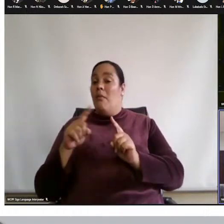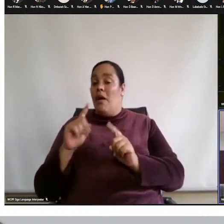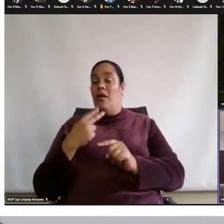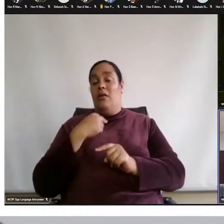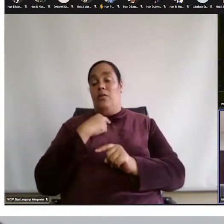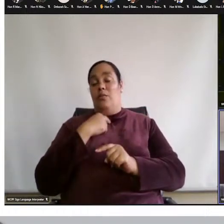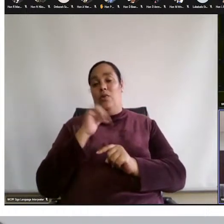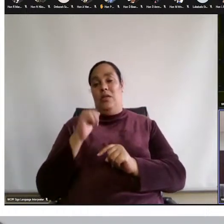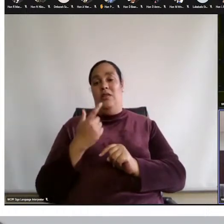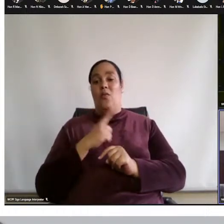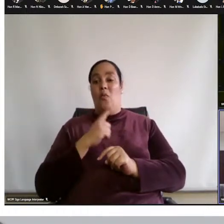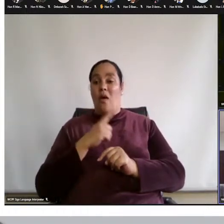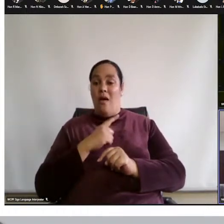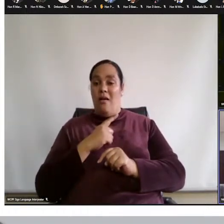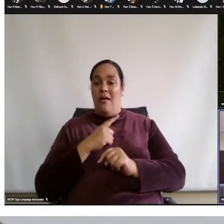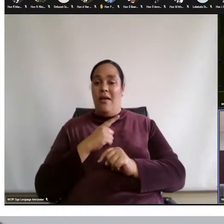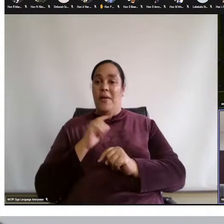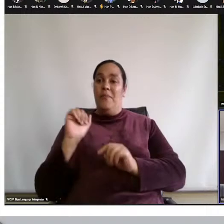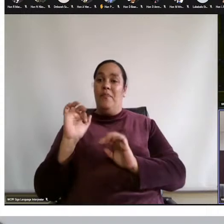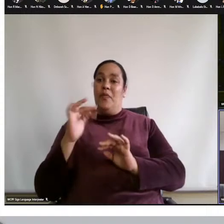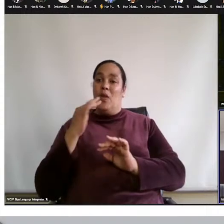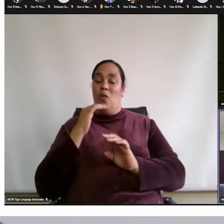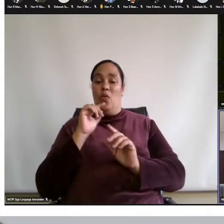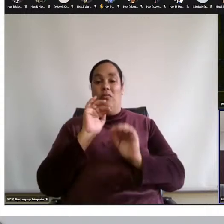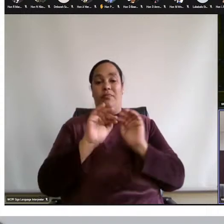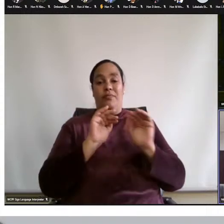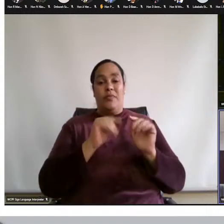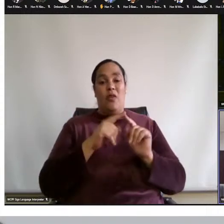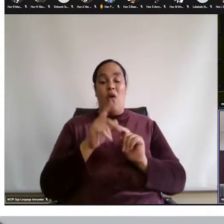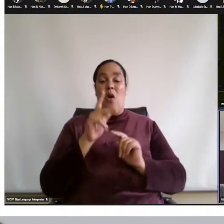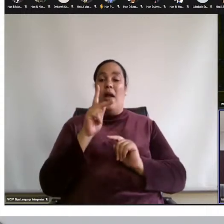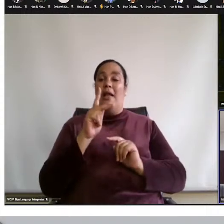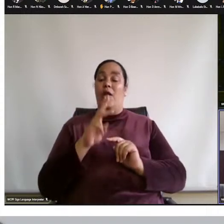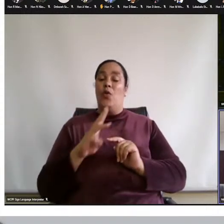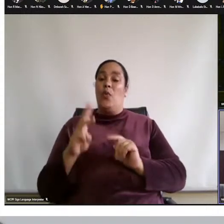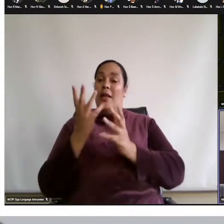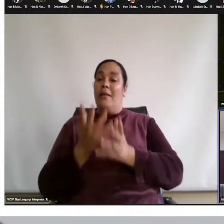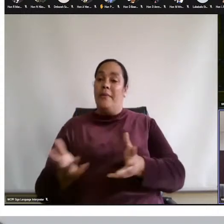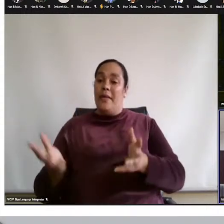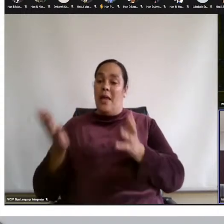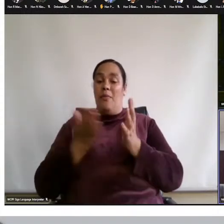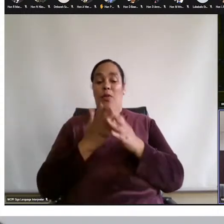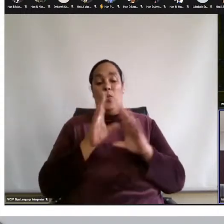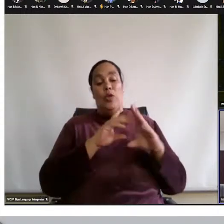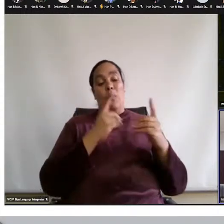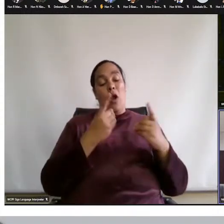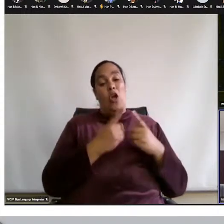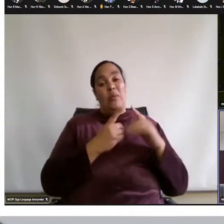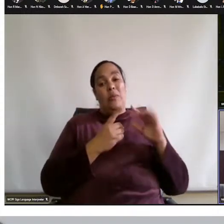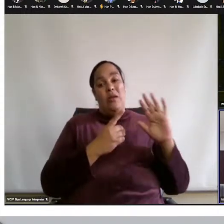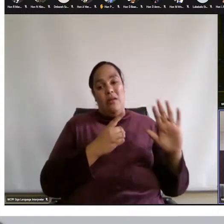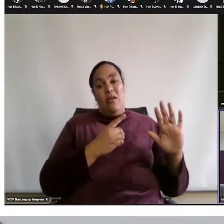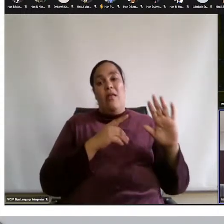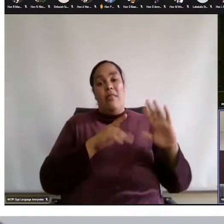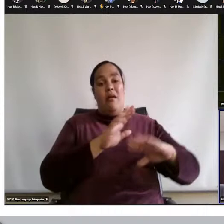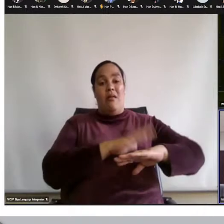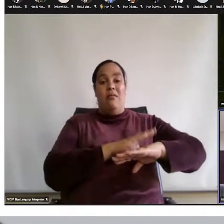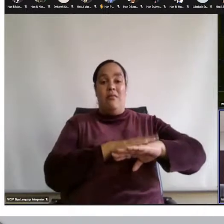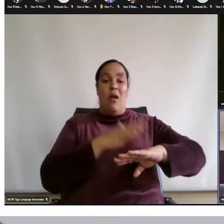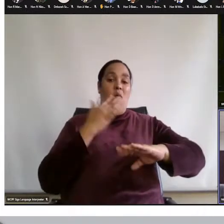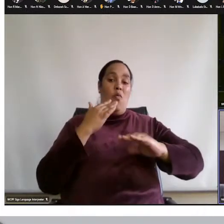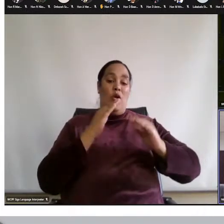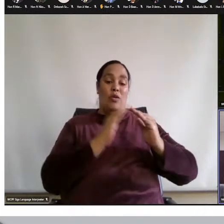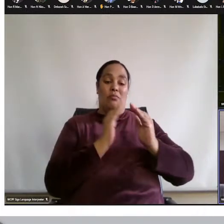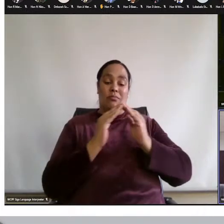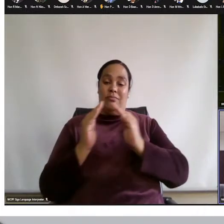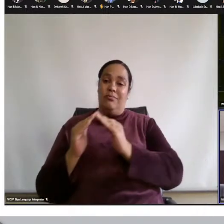the proposed raising of the Glen William Dam by the department at the time of human settlements and